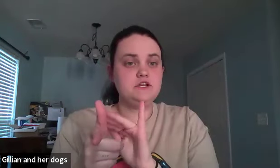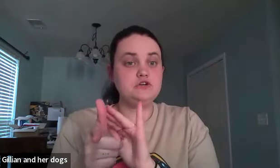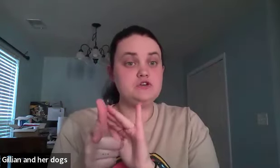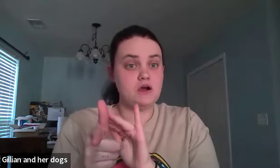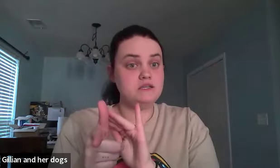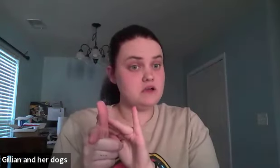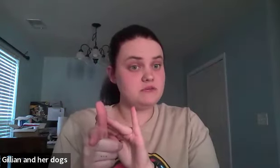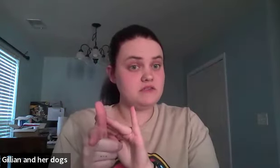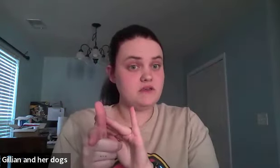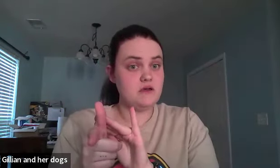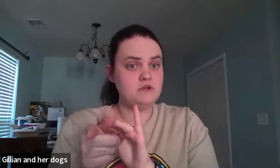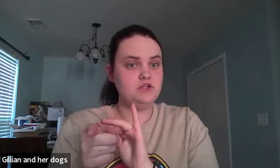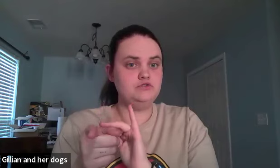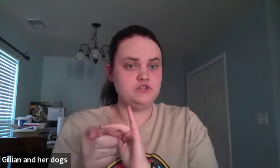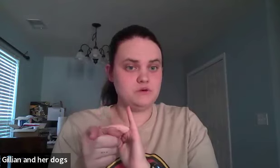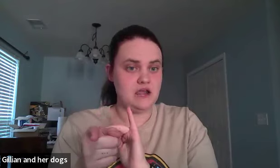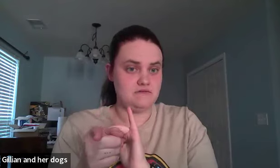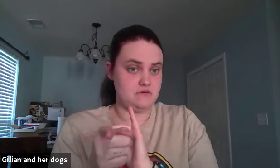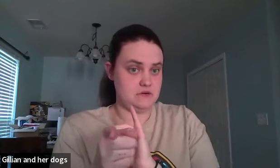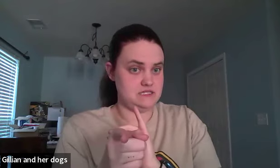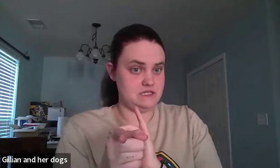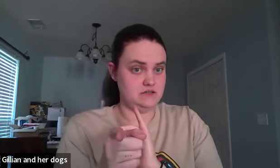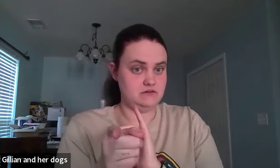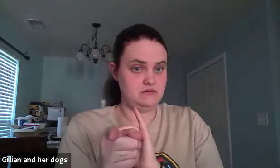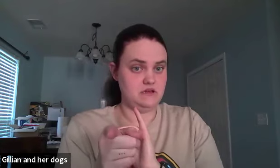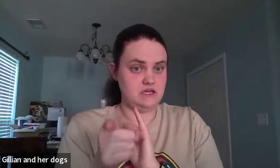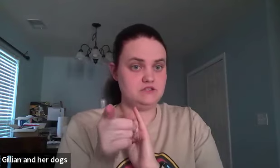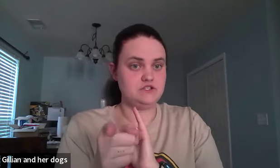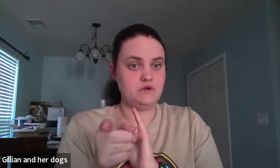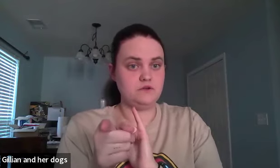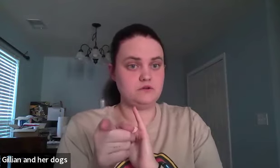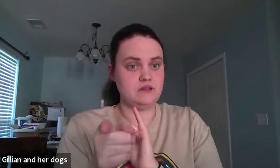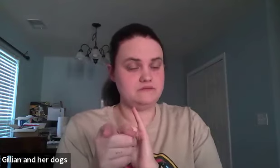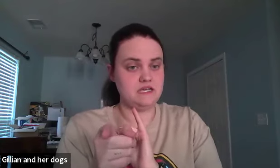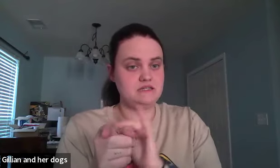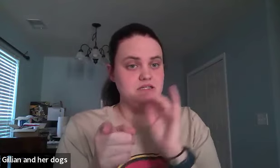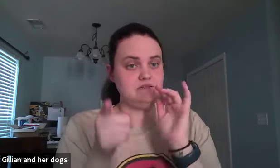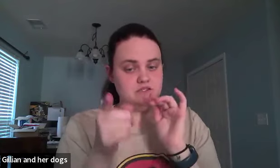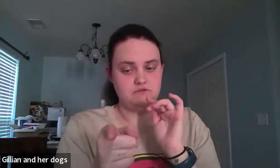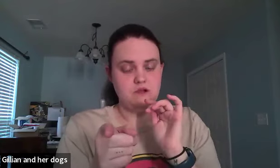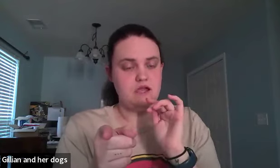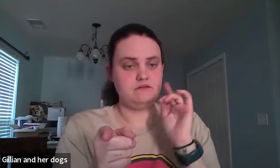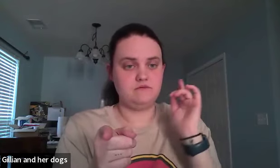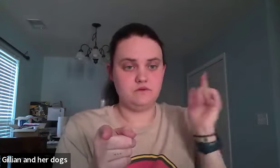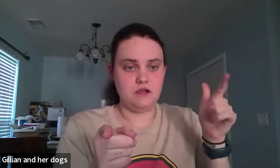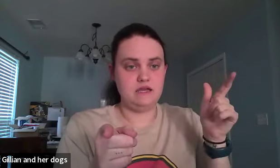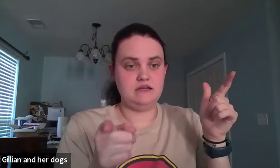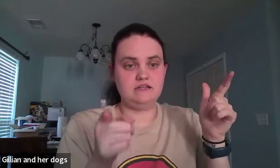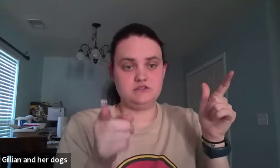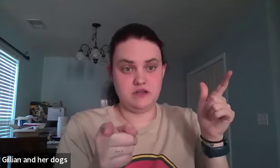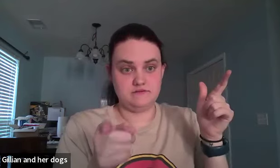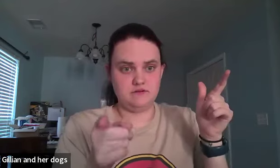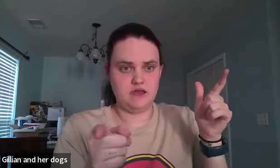Typically, your non-dominant thumb, you do want to have that resting. Okay. So if you're left-handed, it's your right. If you're right-handed, it's your left.